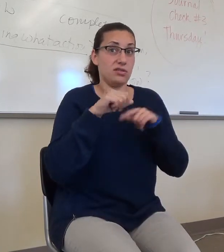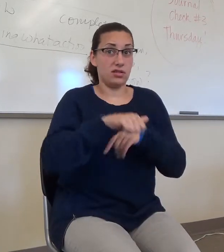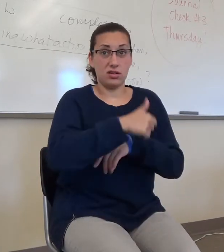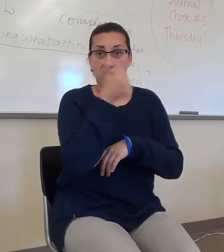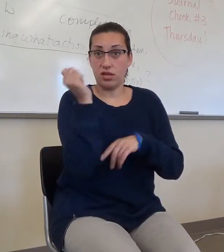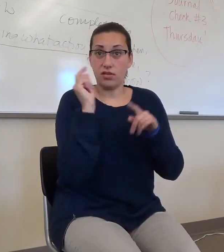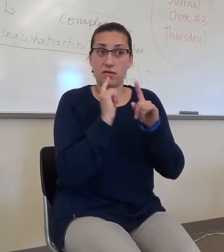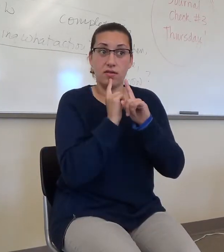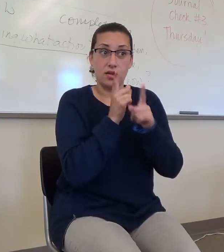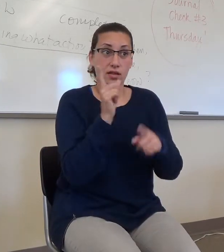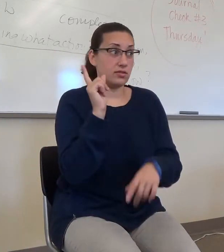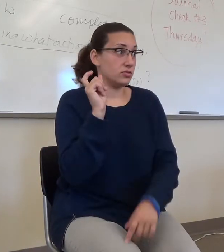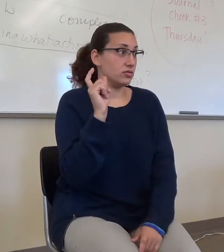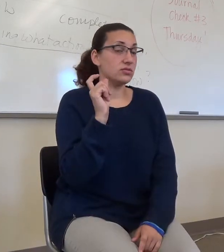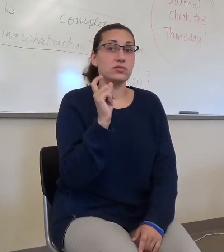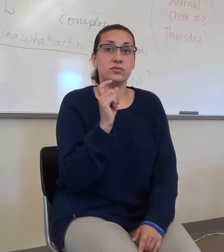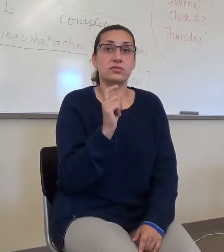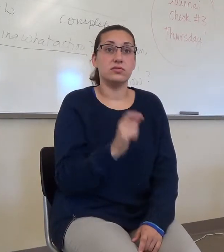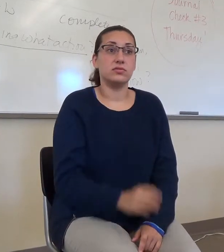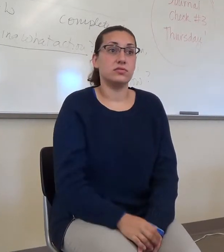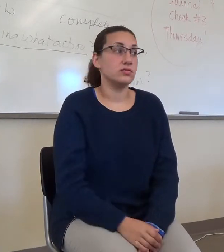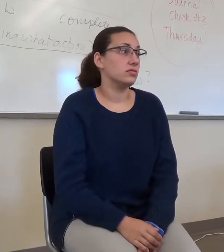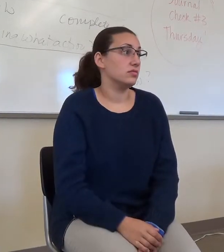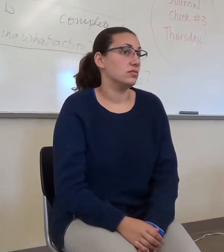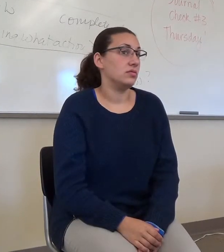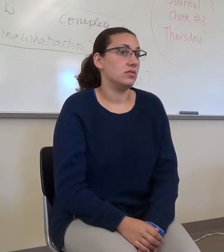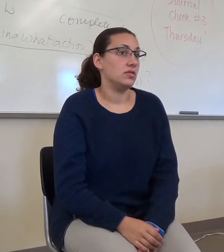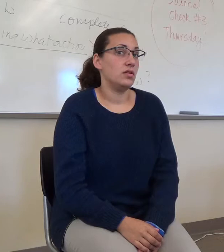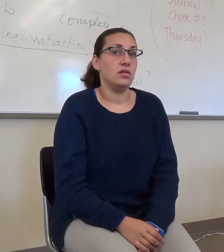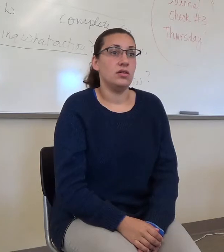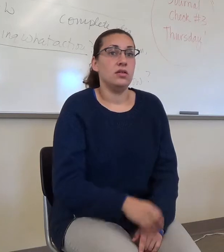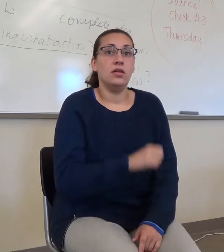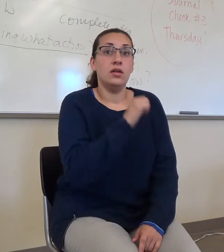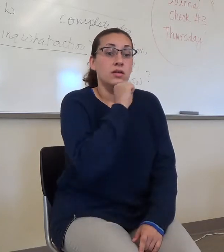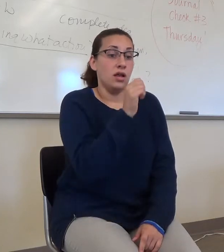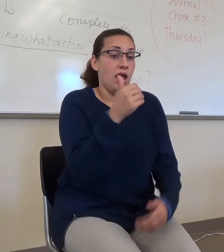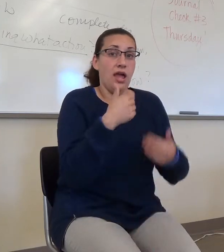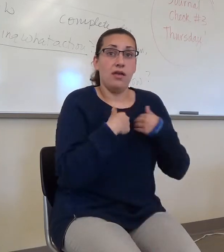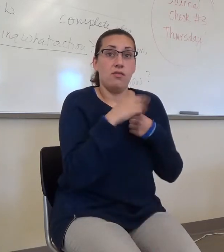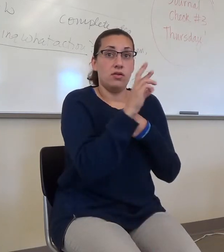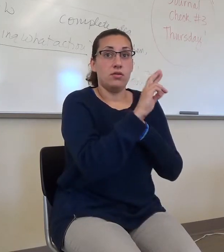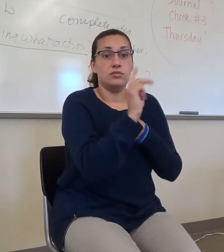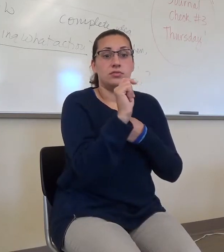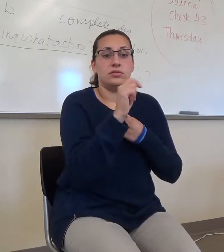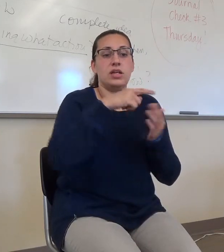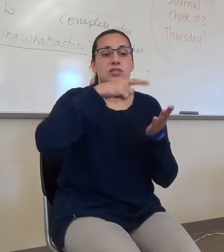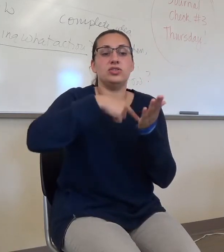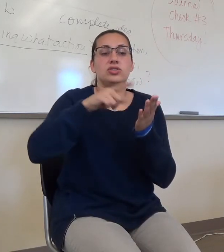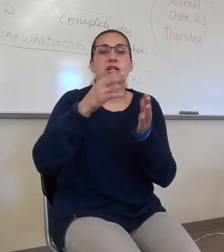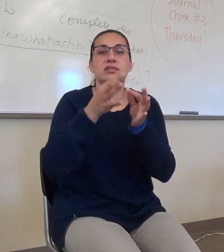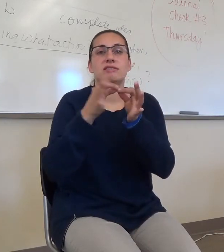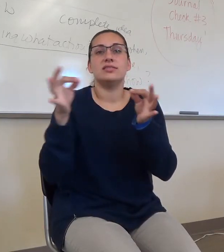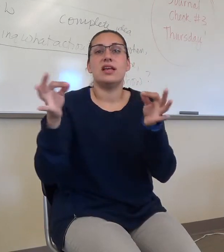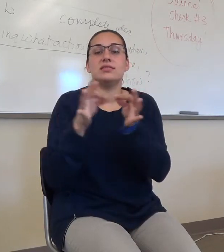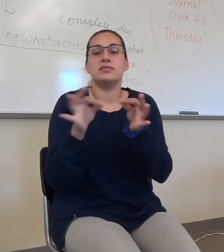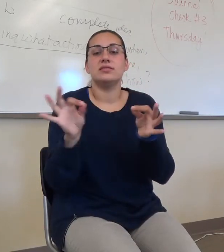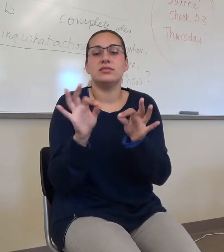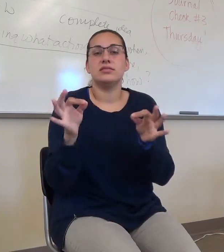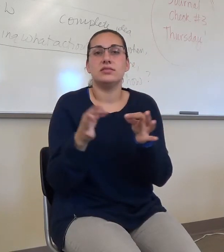Yeah, that's pretty. And again, if it's not the reversal transition, check the sentence that has the reference to a